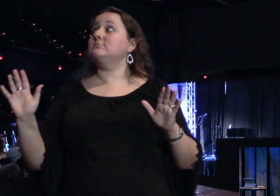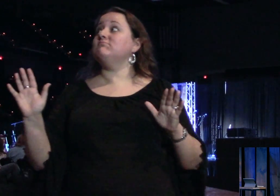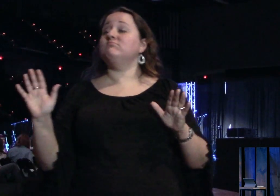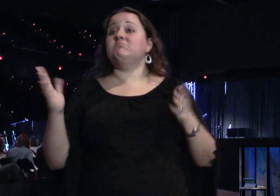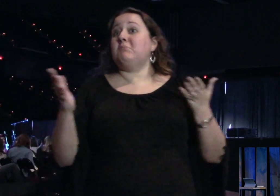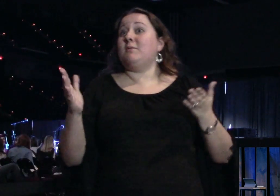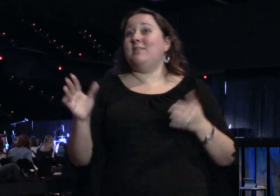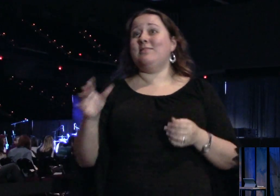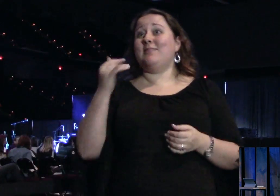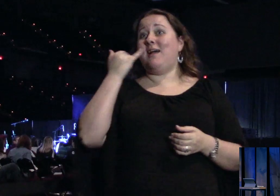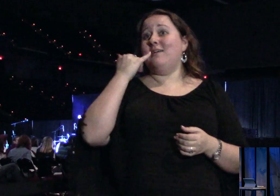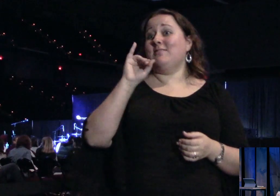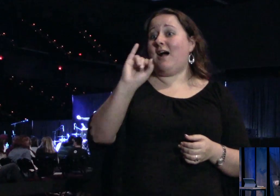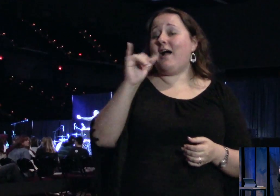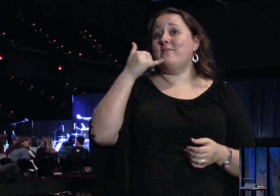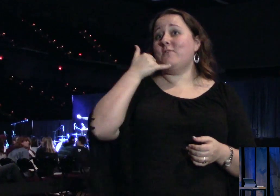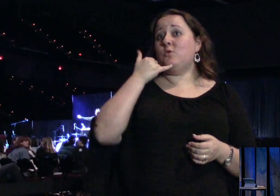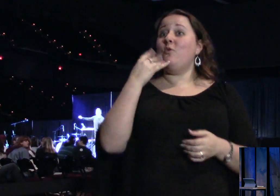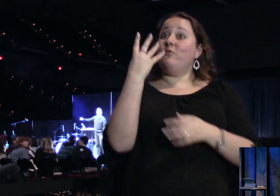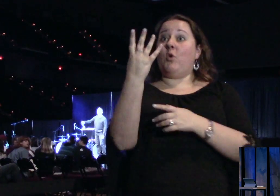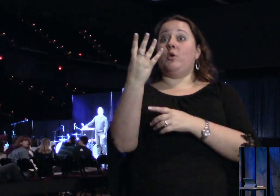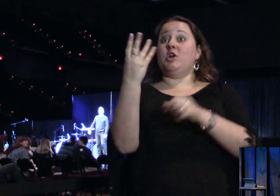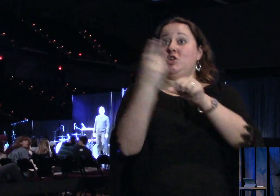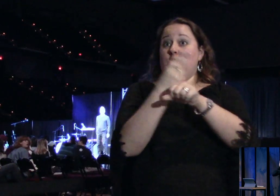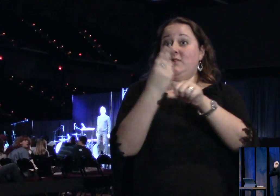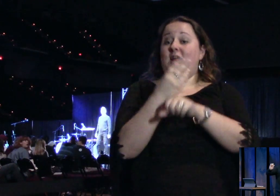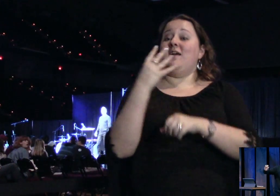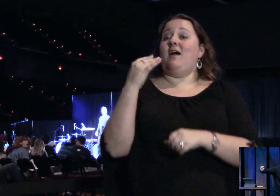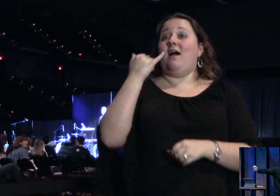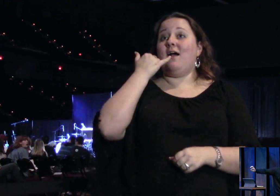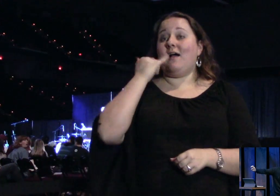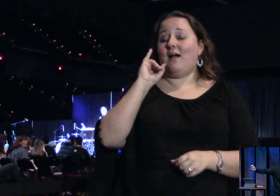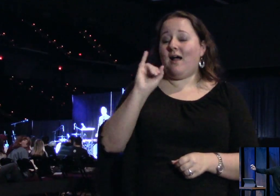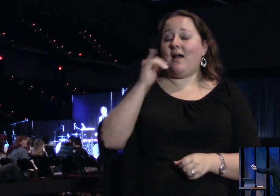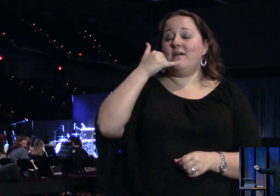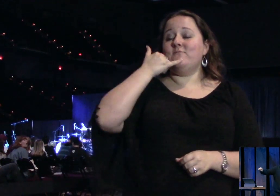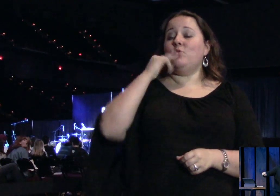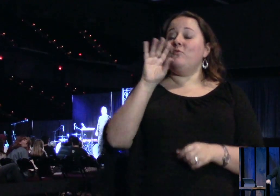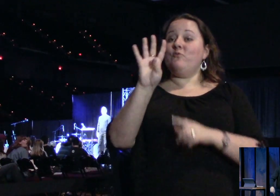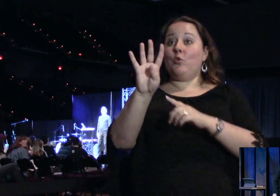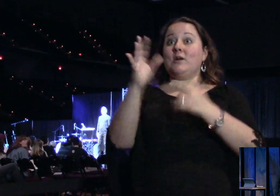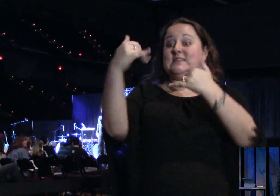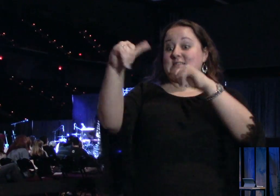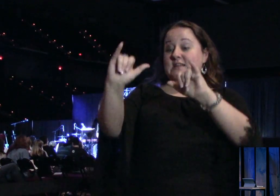Okay. How about the iPhone 4 by choice?